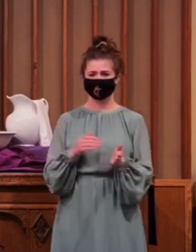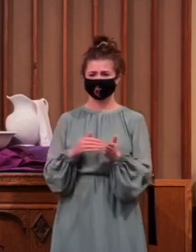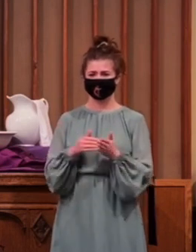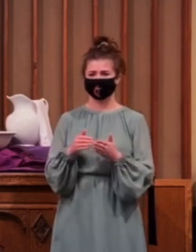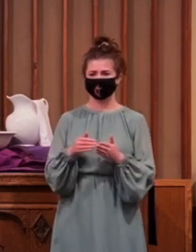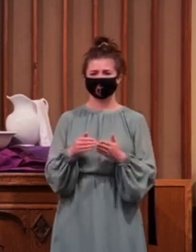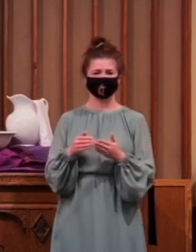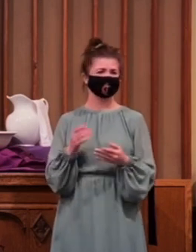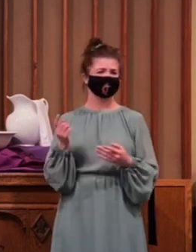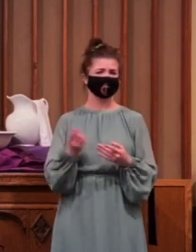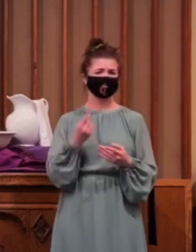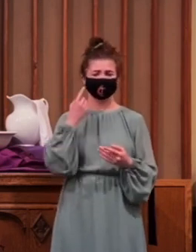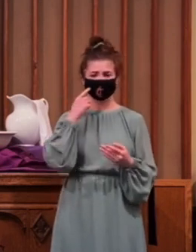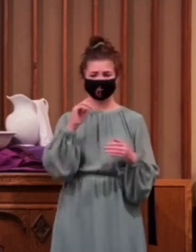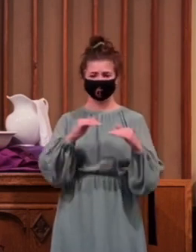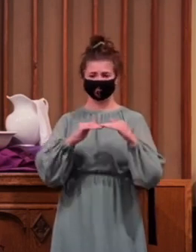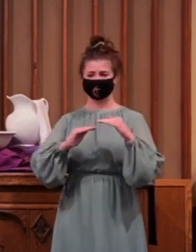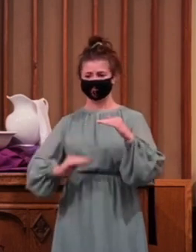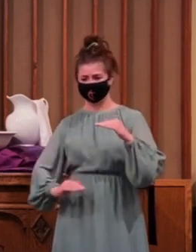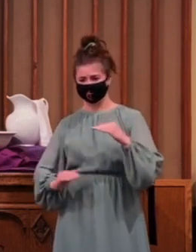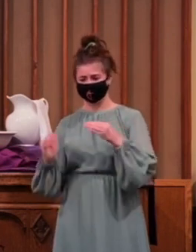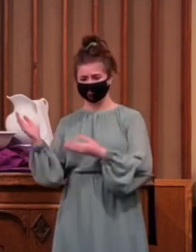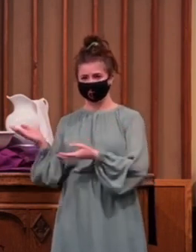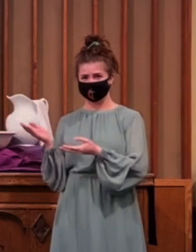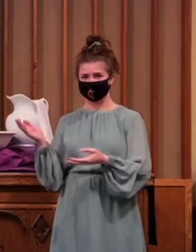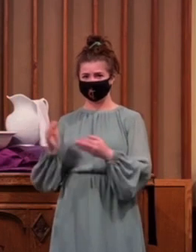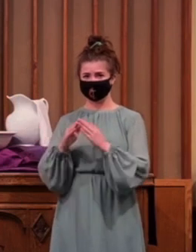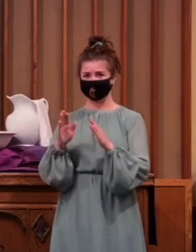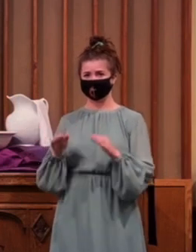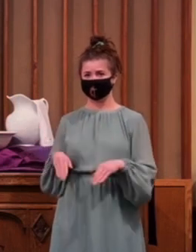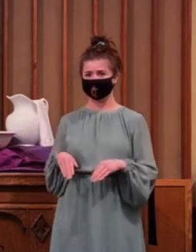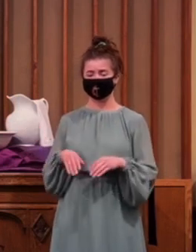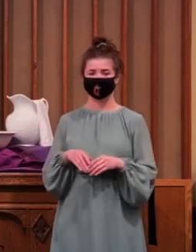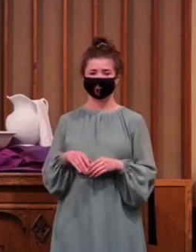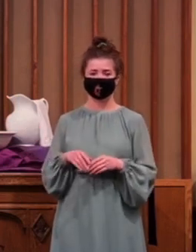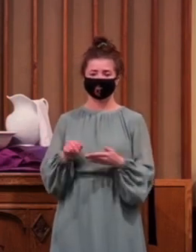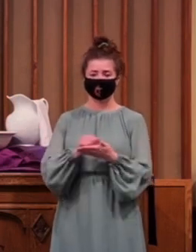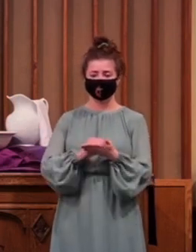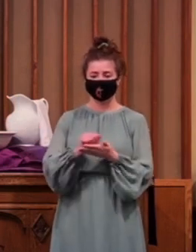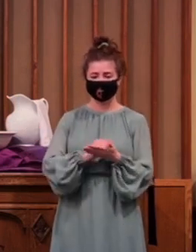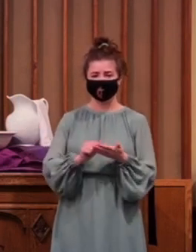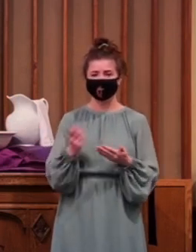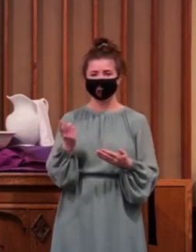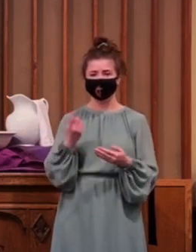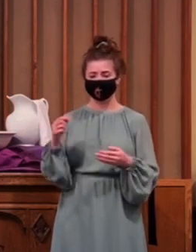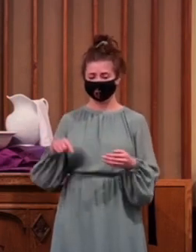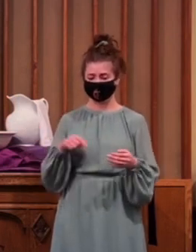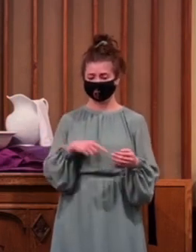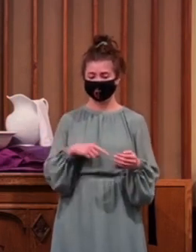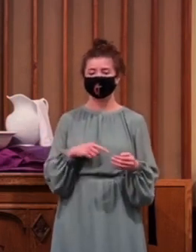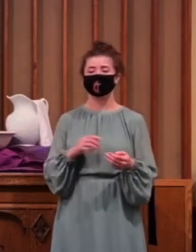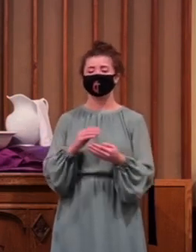lowest individual or servant in the house. Washing someone's feet was a customary act